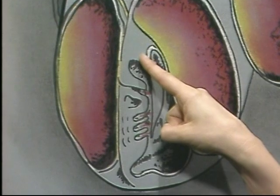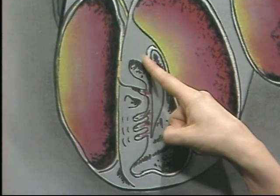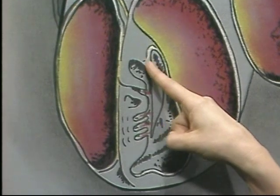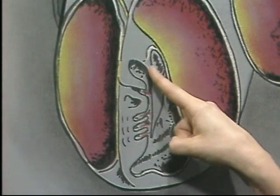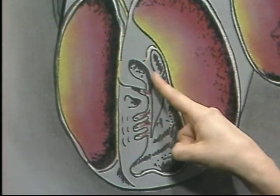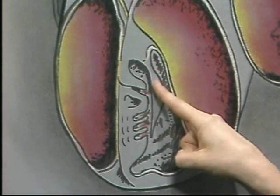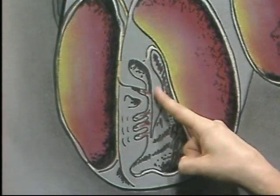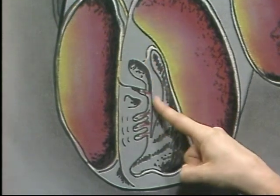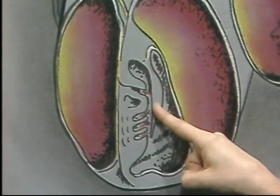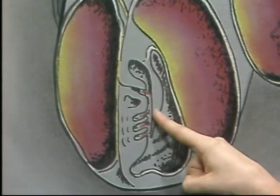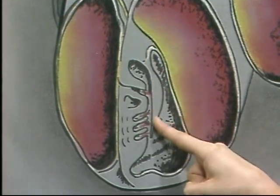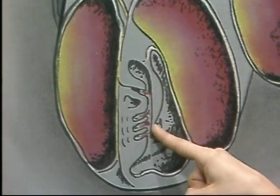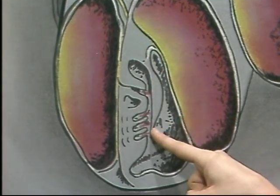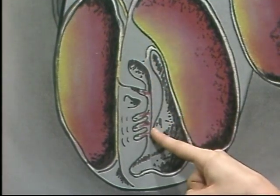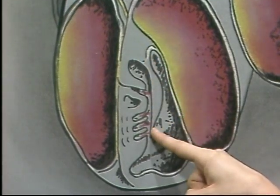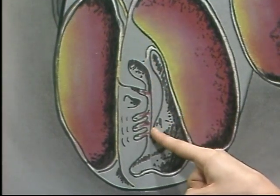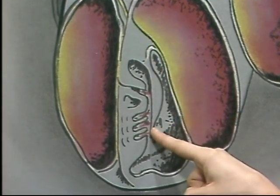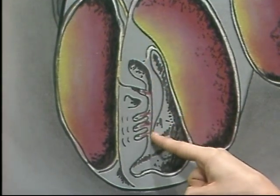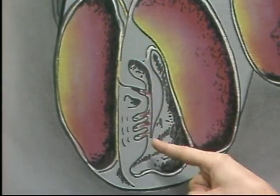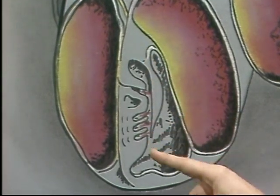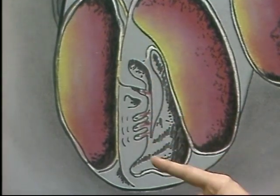Let's look at this.